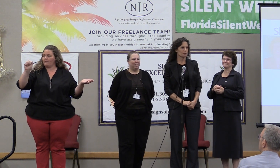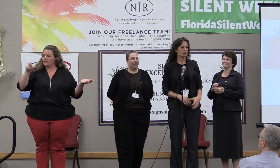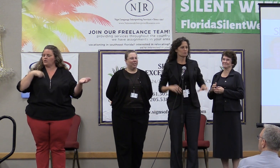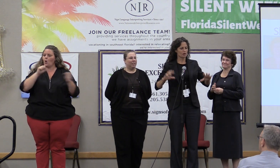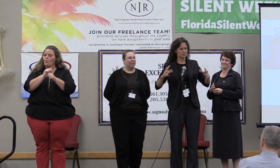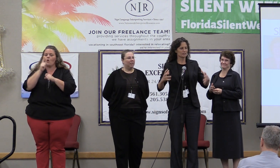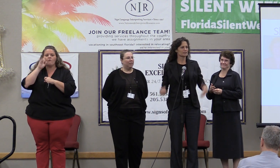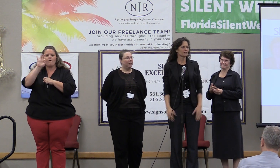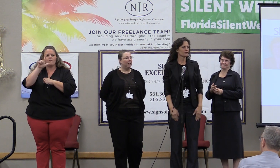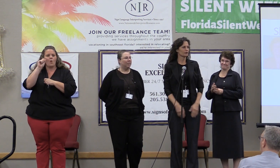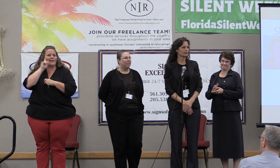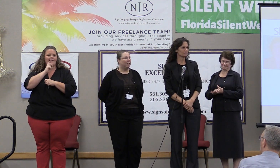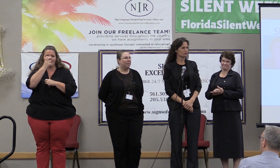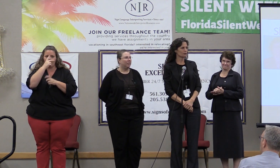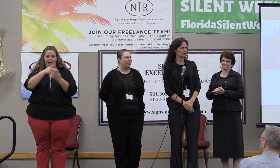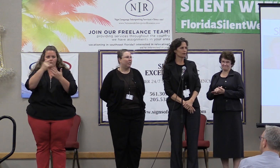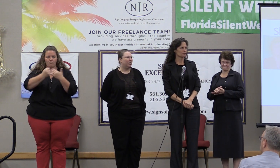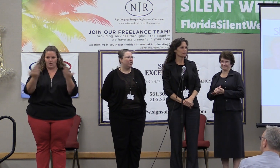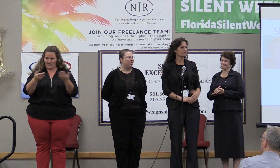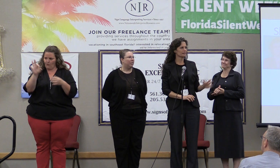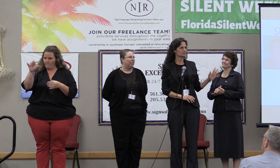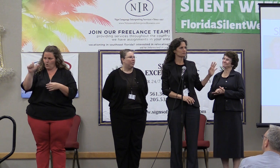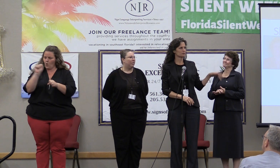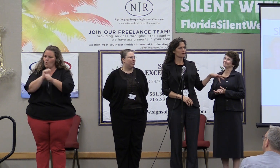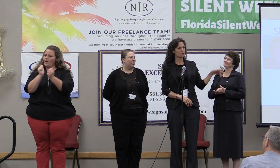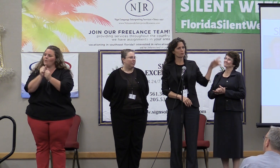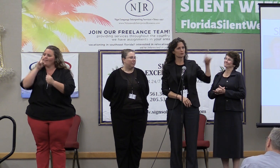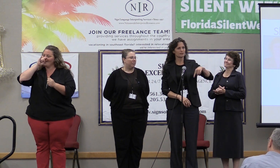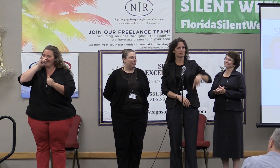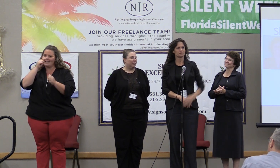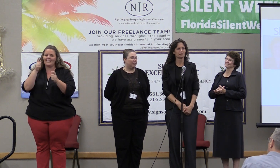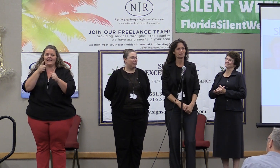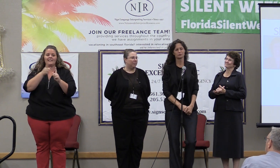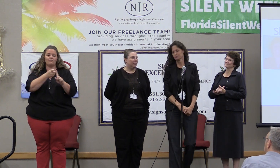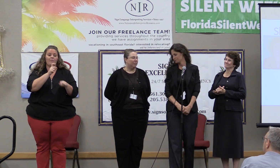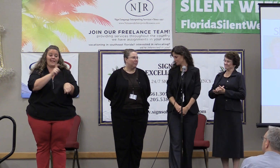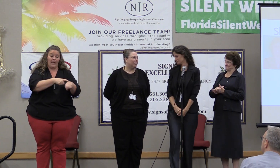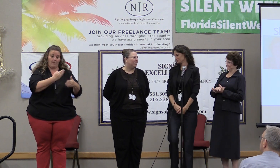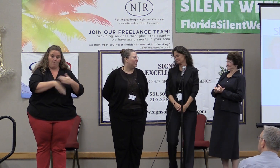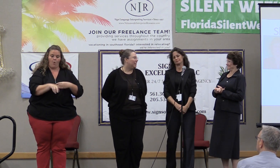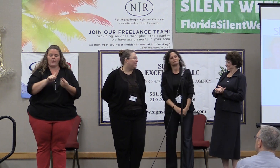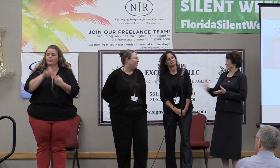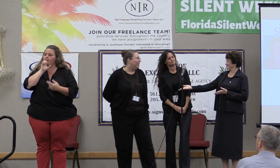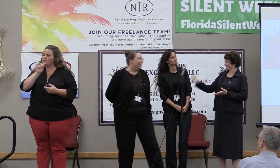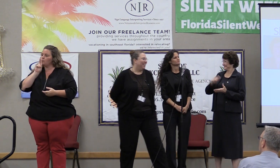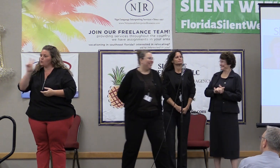Florida Deaf Blind Project here in Florida, working with kids from the time they're born until they're 22.